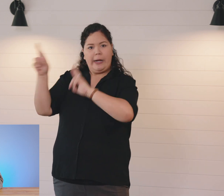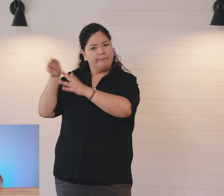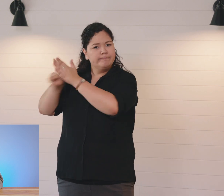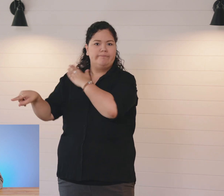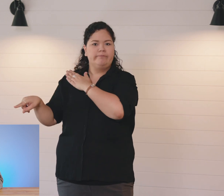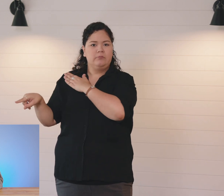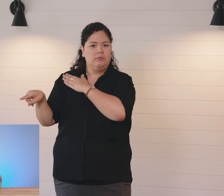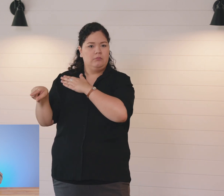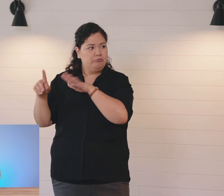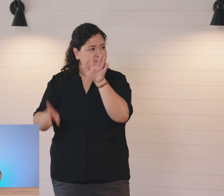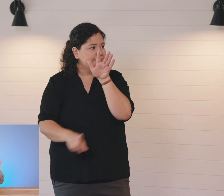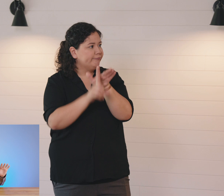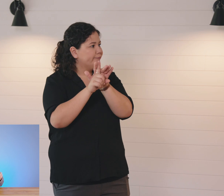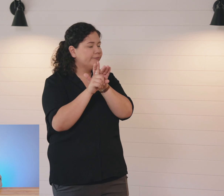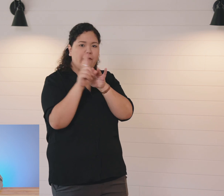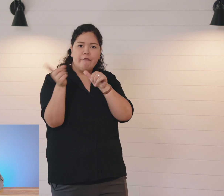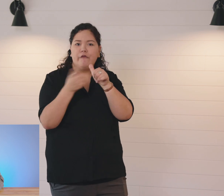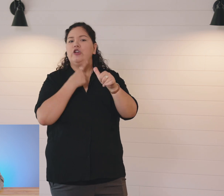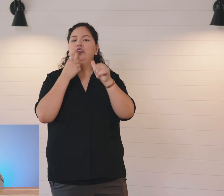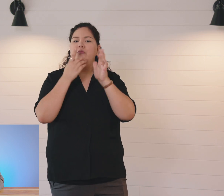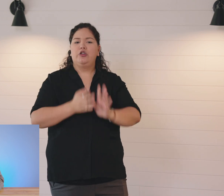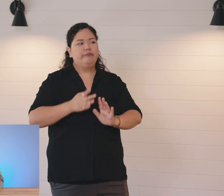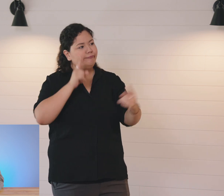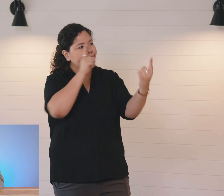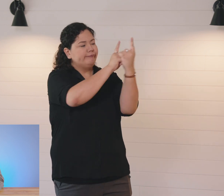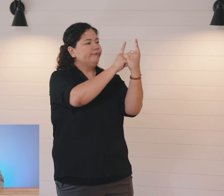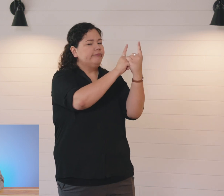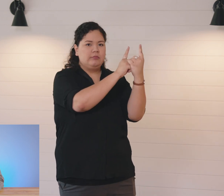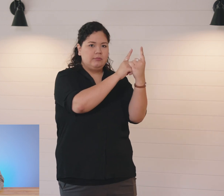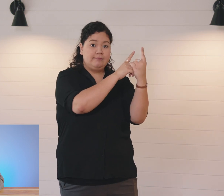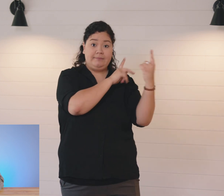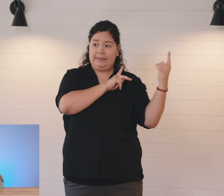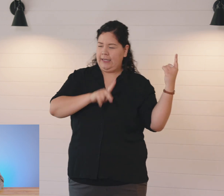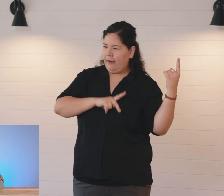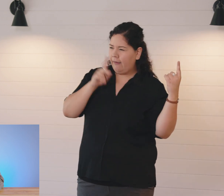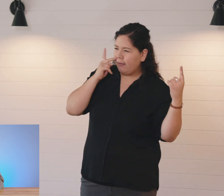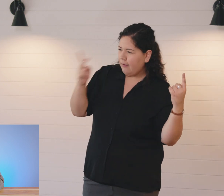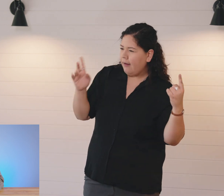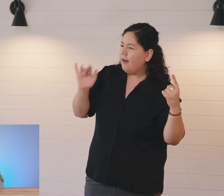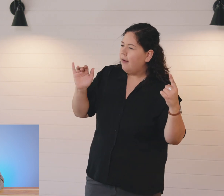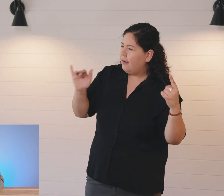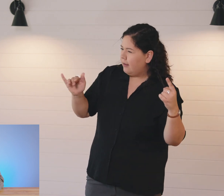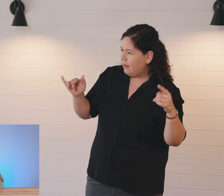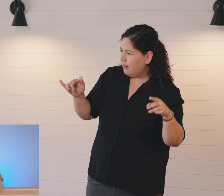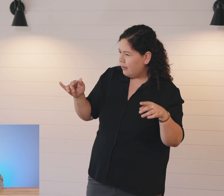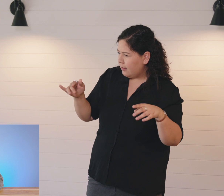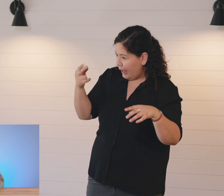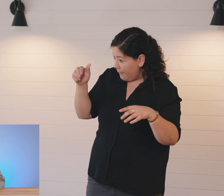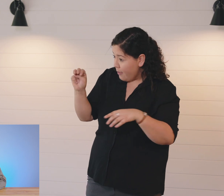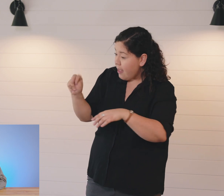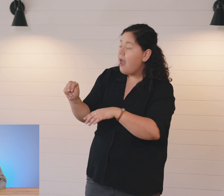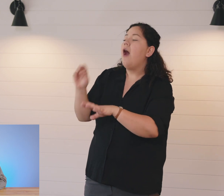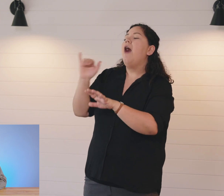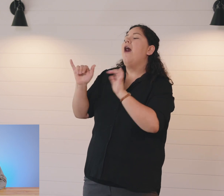house. He gets there before anybody else is there. The king recognizes that there's somebody in the court. They determine that it's